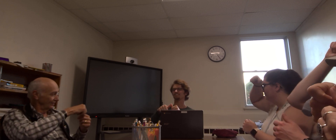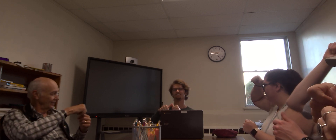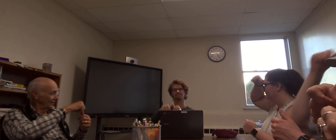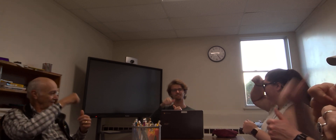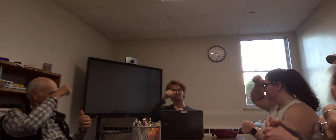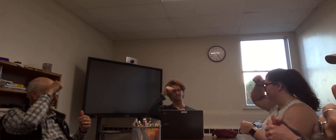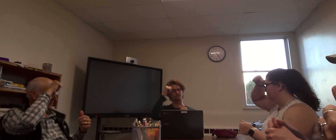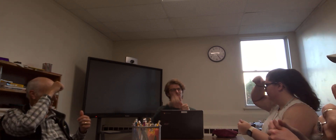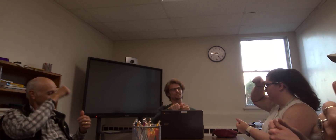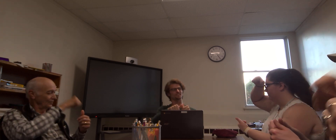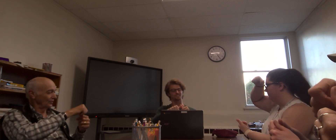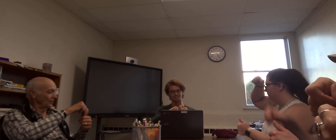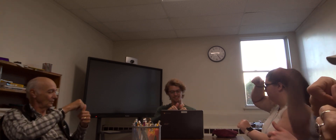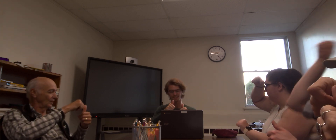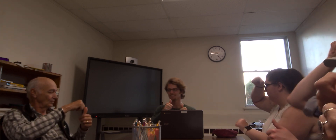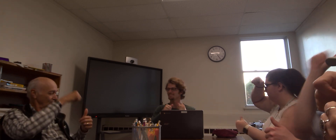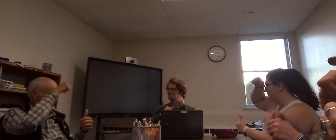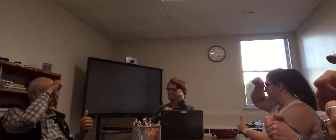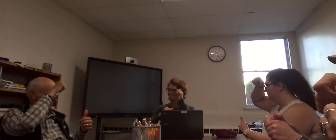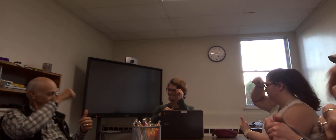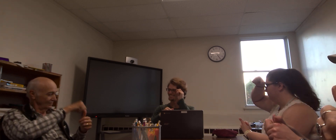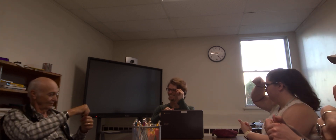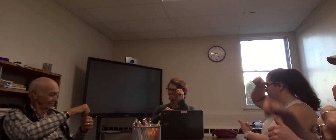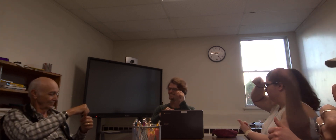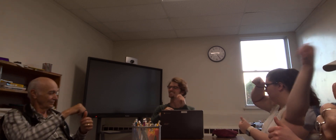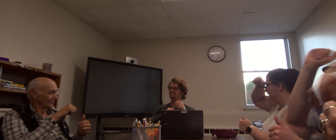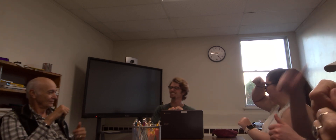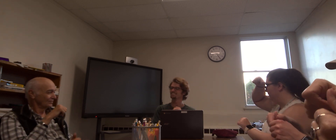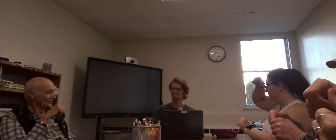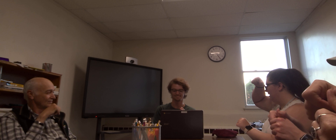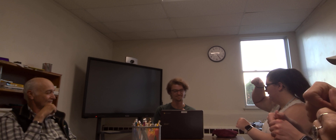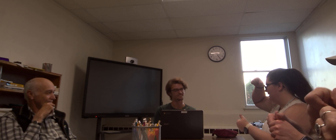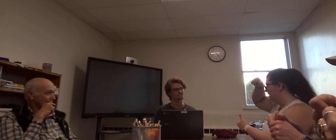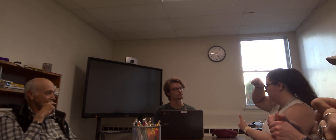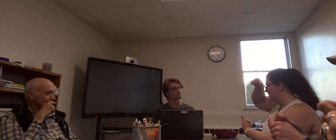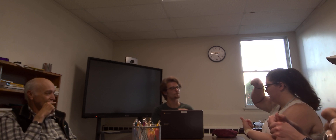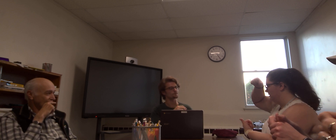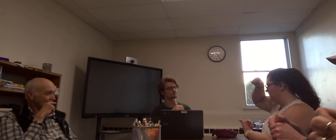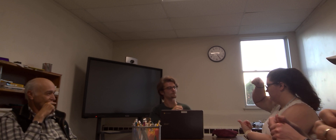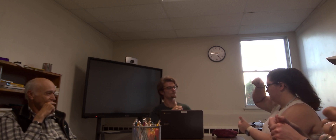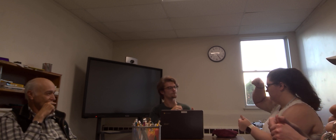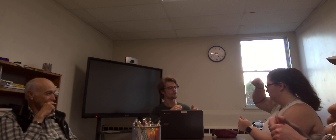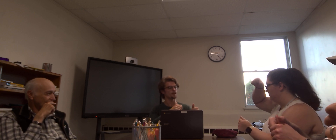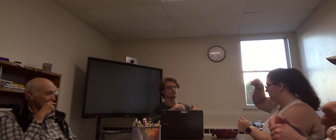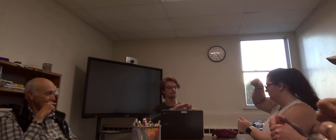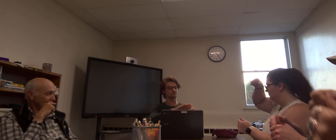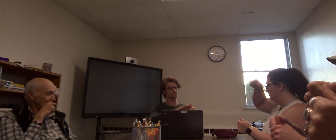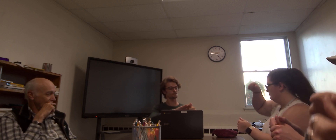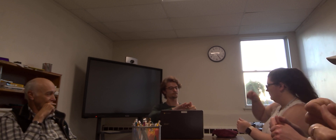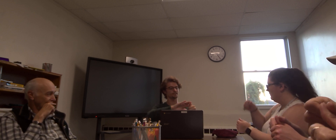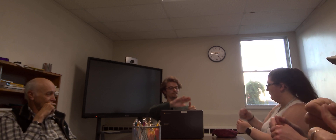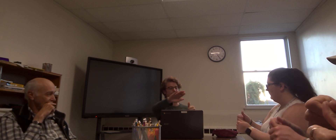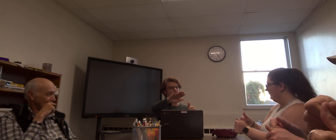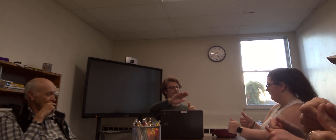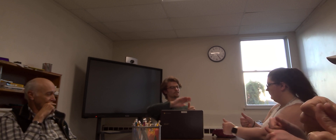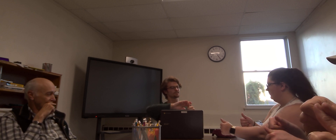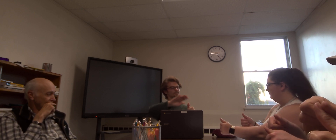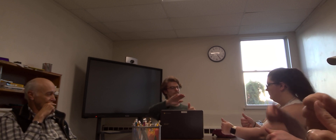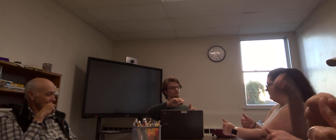Yeah. With the thumb up. I don't remember how the thumbs go. This thumb faces outwards, Oh.